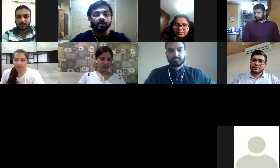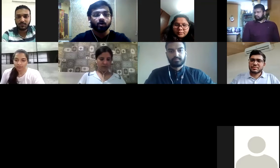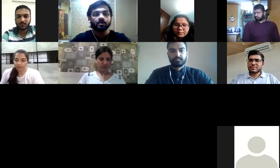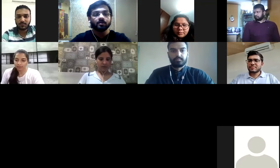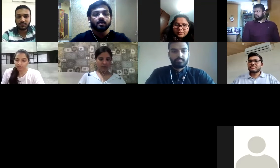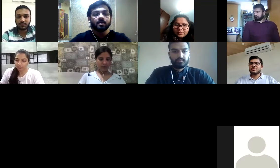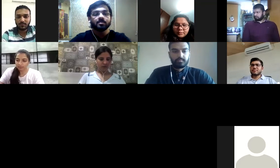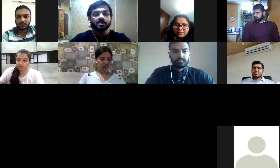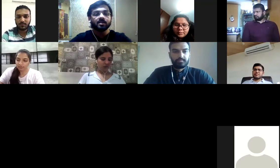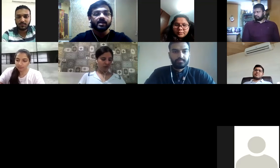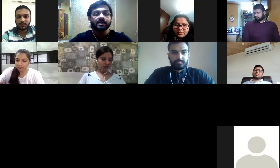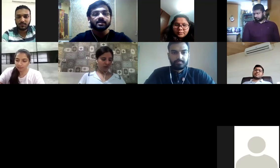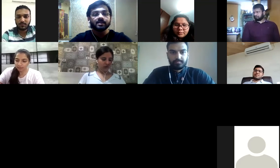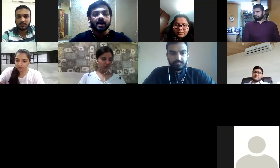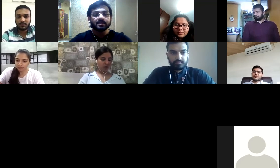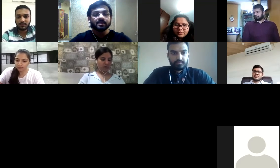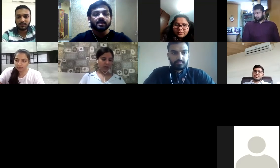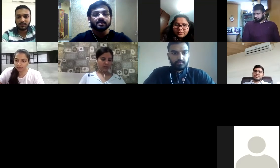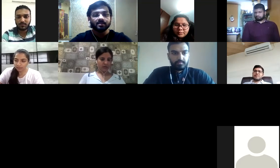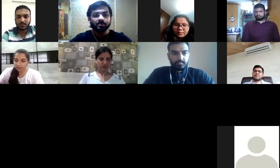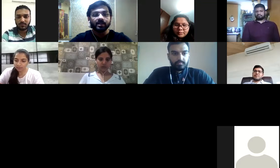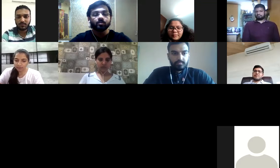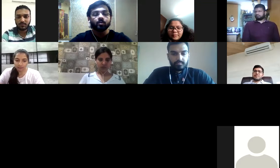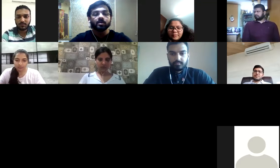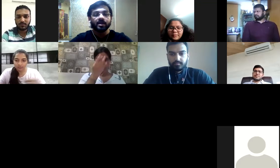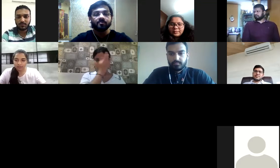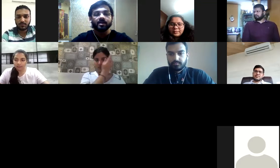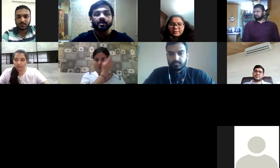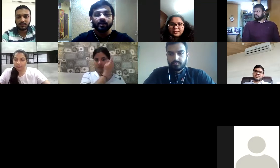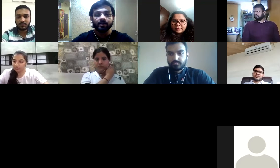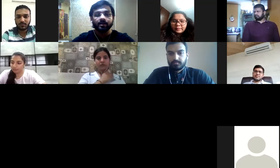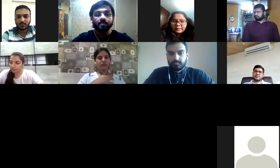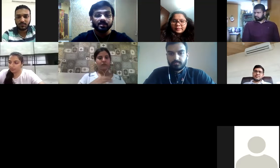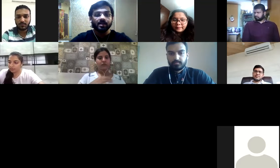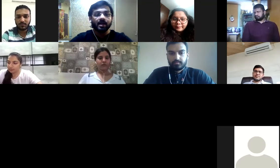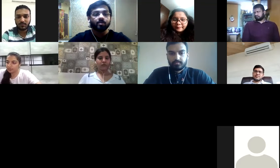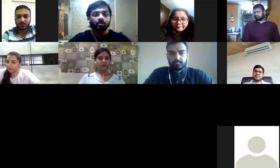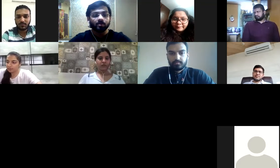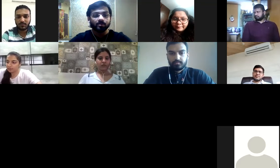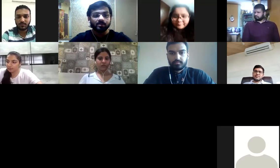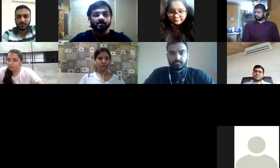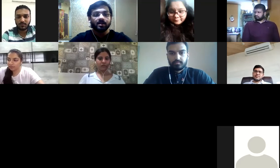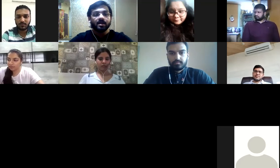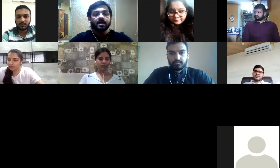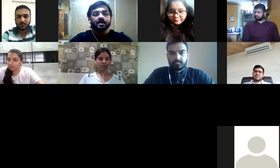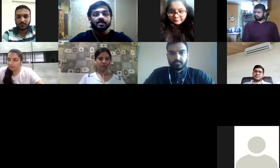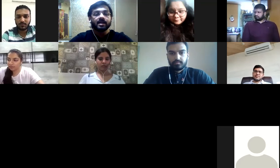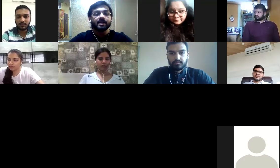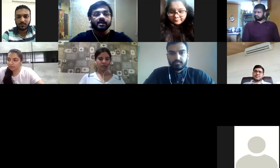Indore. Mr. Ravi teaches ISL as a subject to both deaf and hearing in basic and diploma courses. He is a dedicated